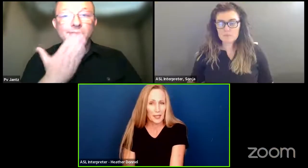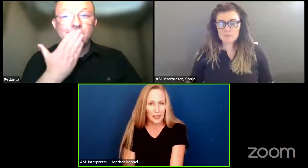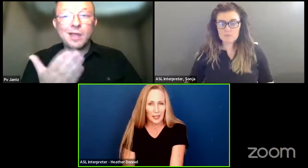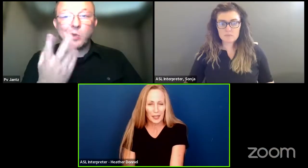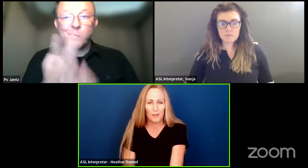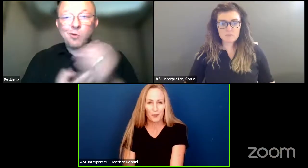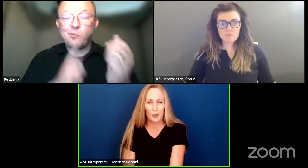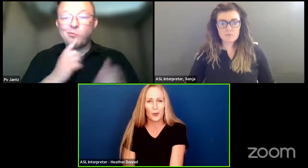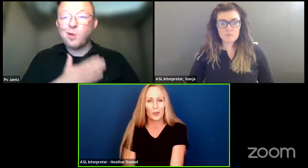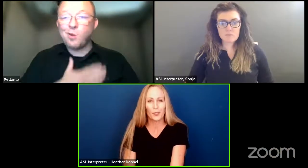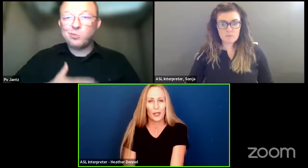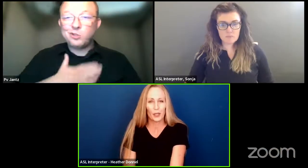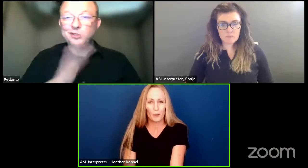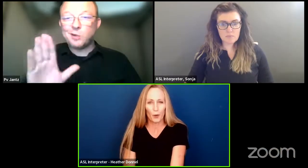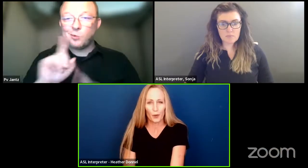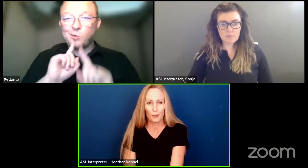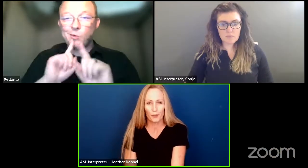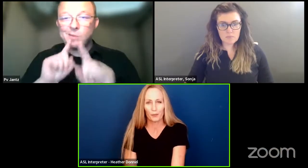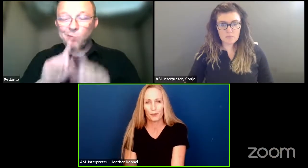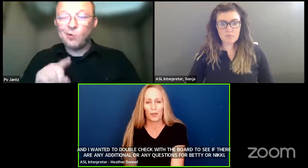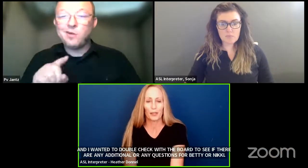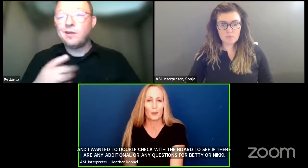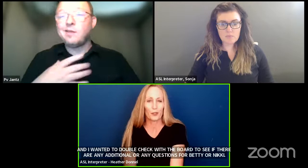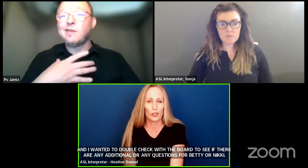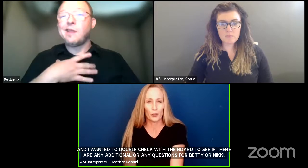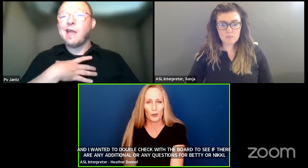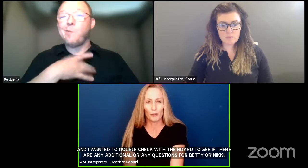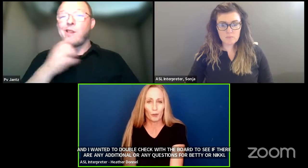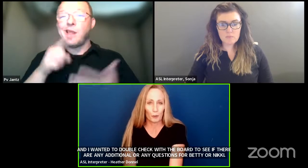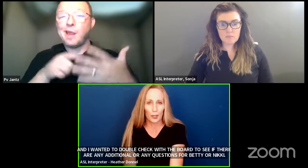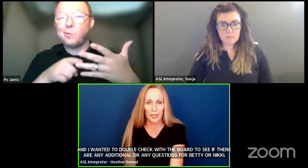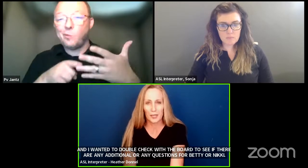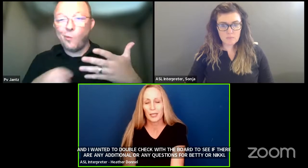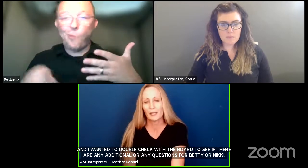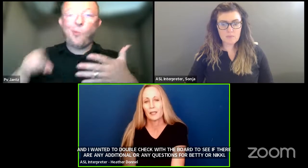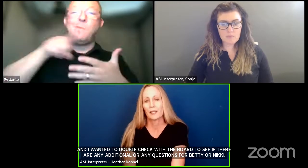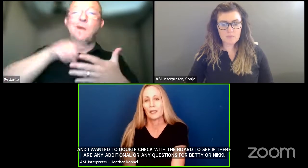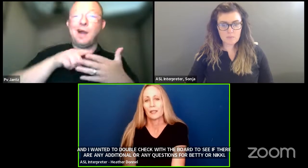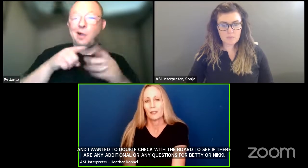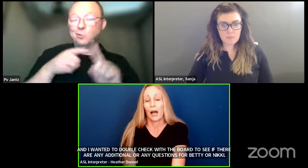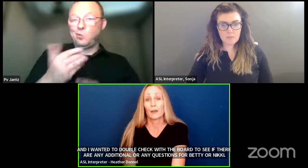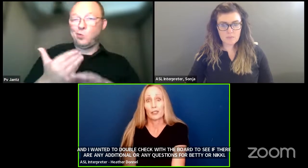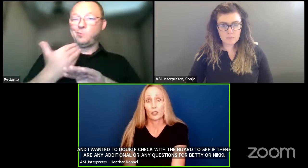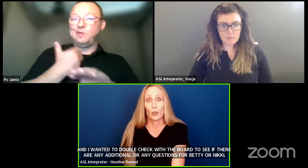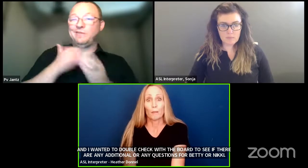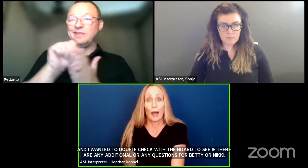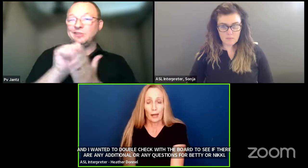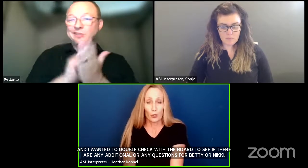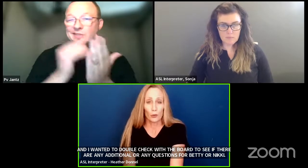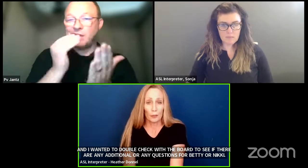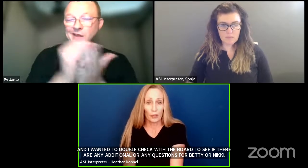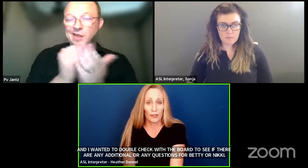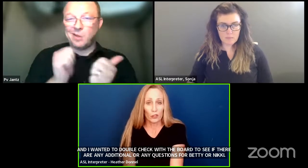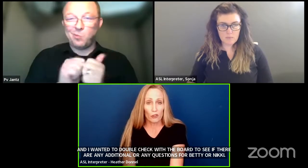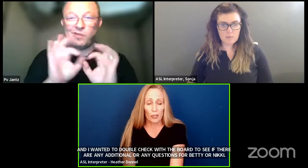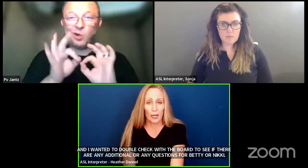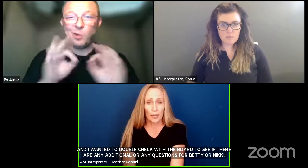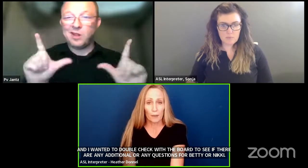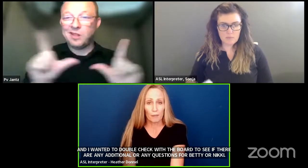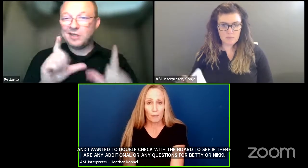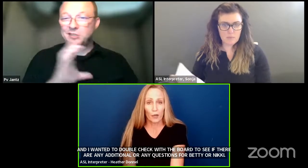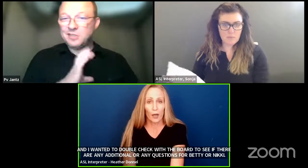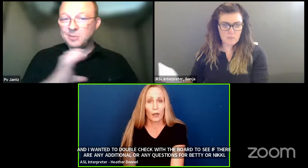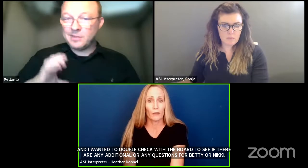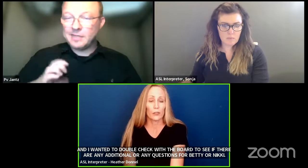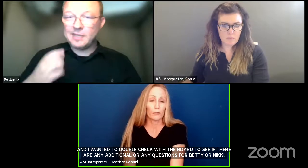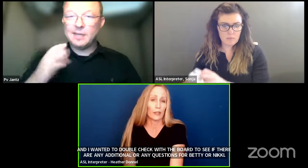I'm not seeing any, so I wanted to thank you both. I appreciate your report. I would like to go back to the previous agenda